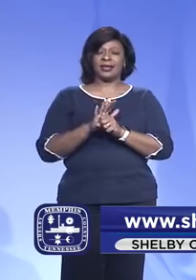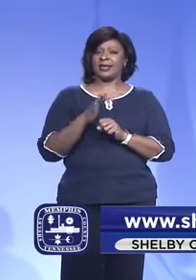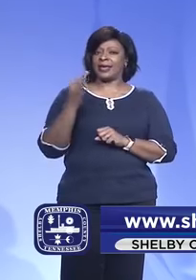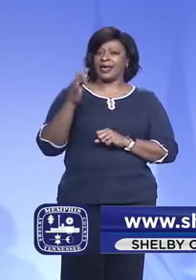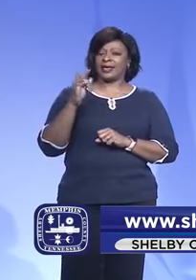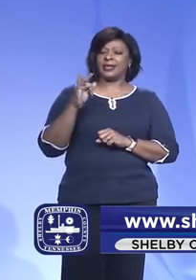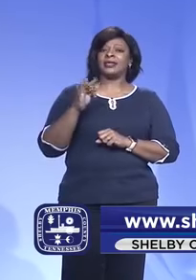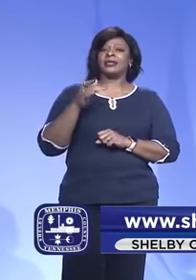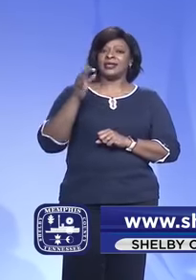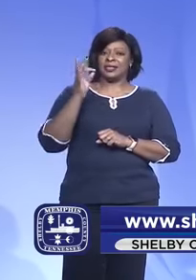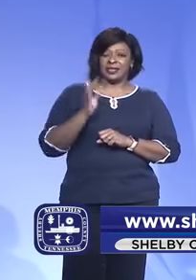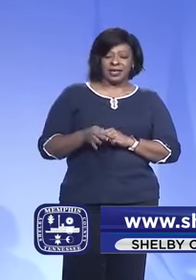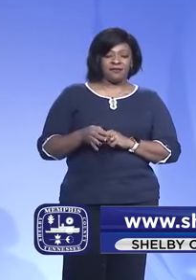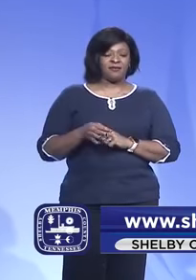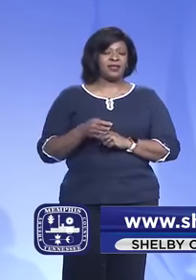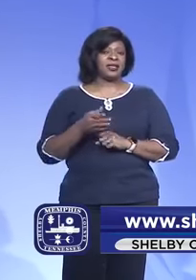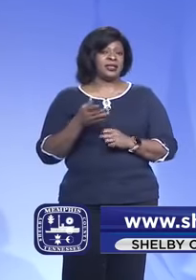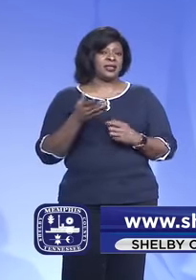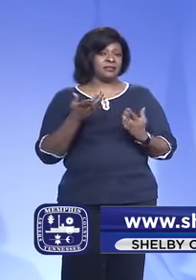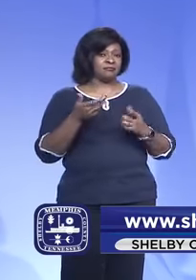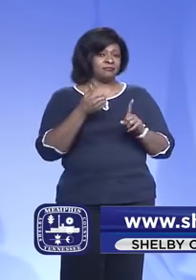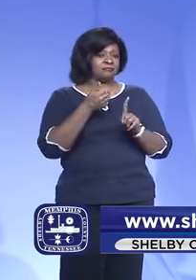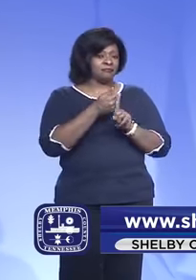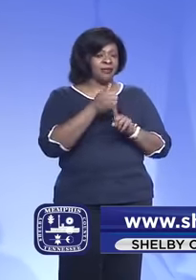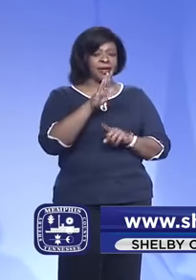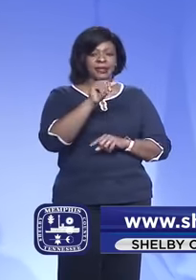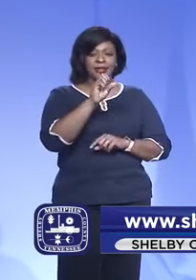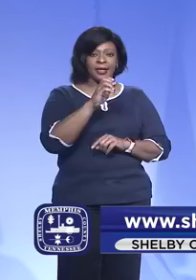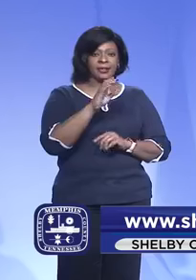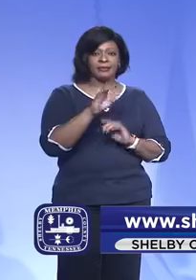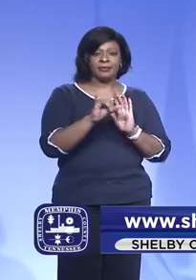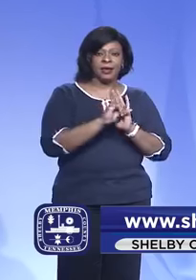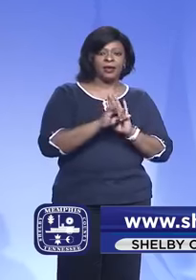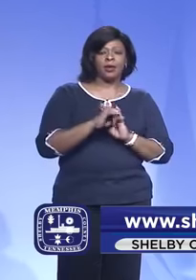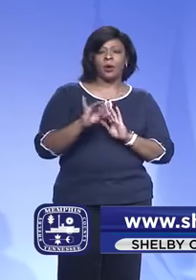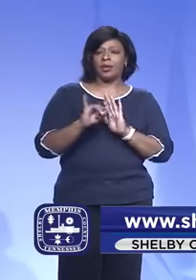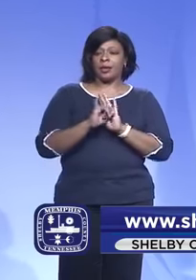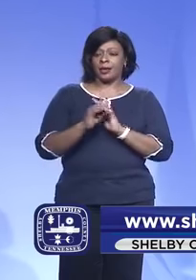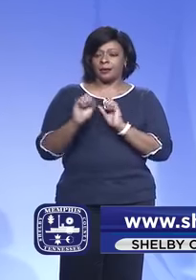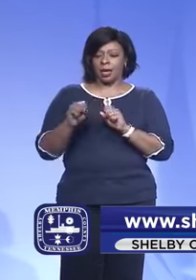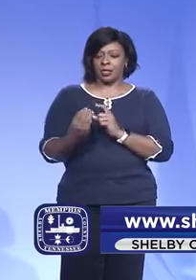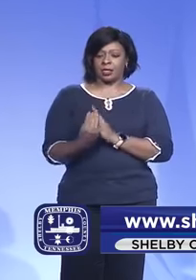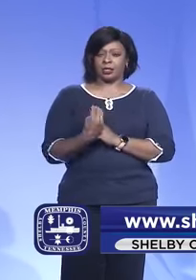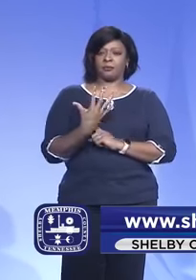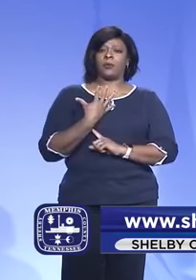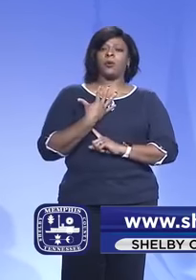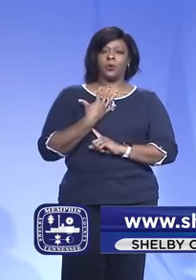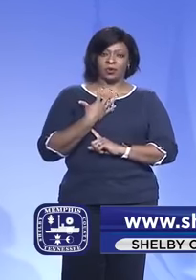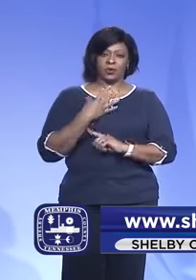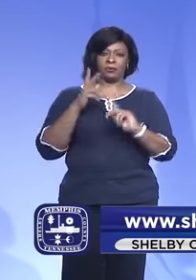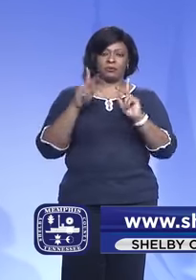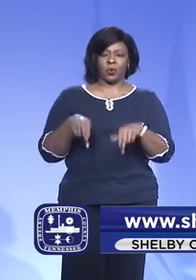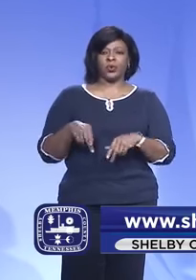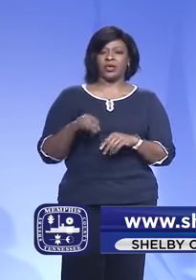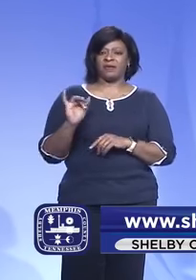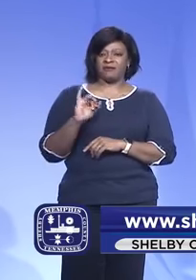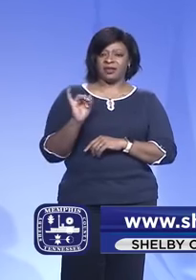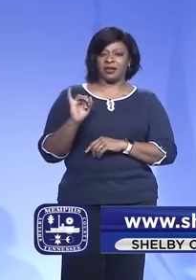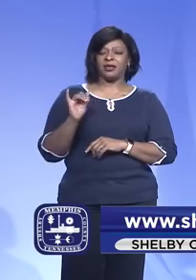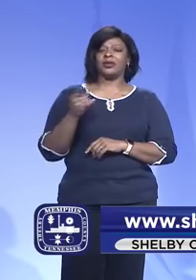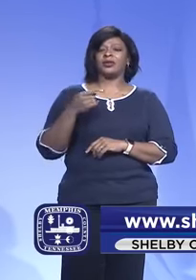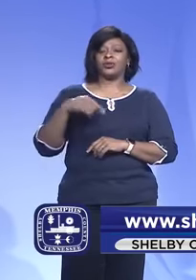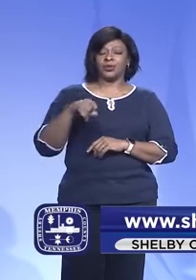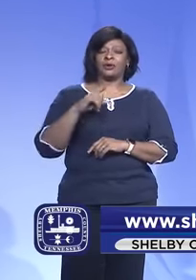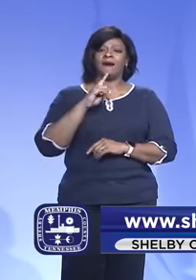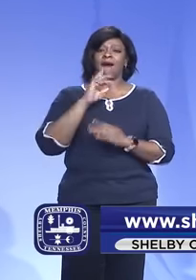COVID-19, therefore you are a case, or that you've been identified as being exposed to someone infected, therefore you are